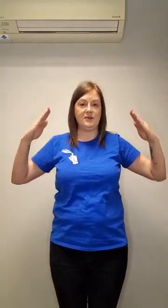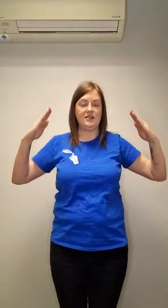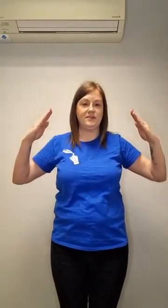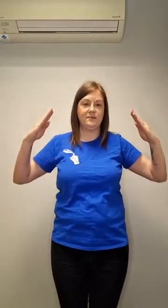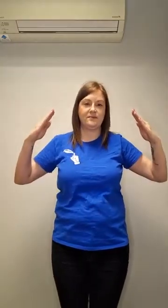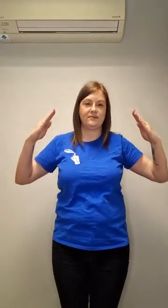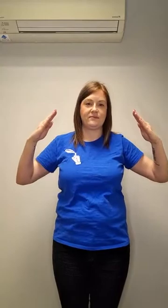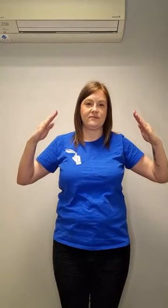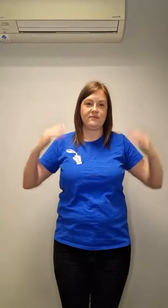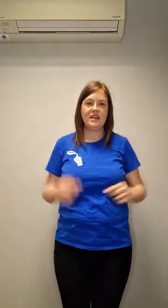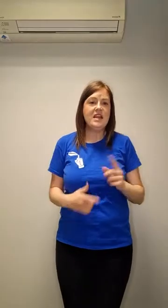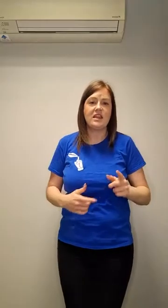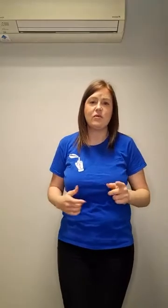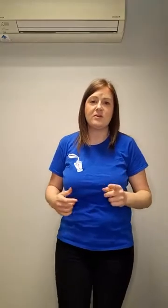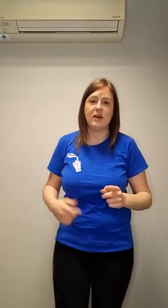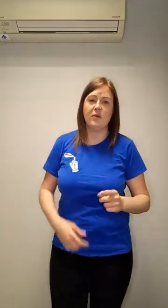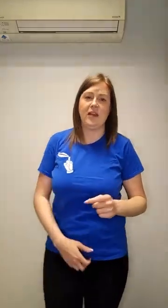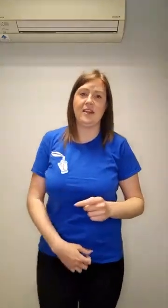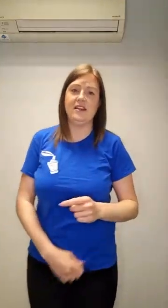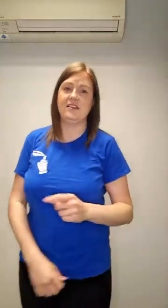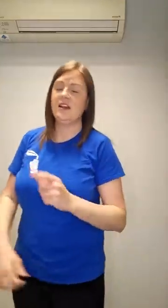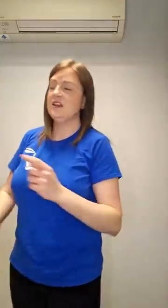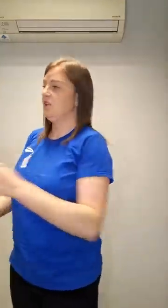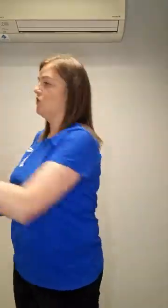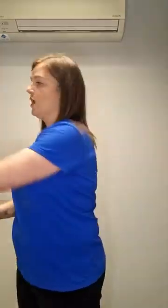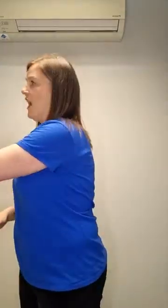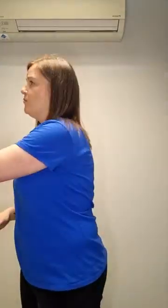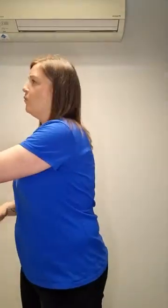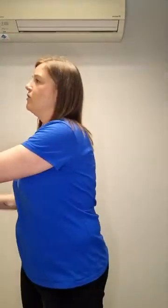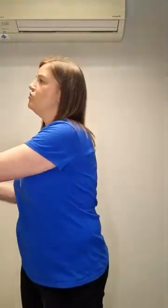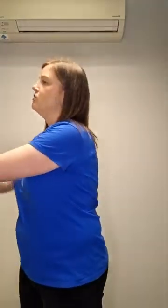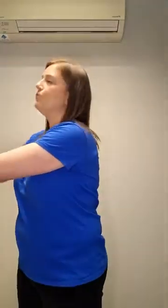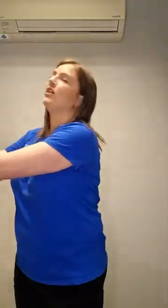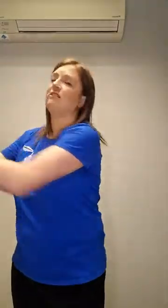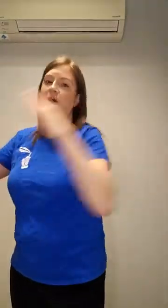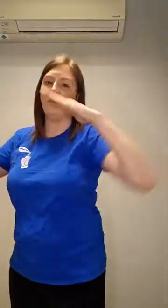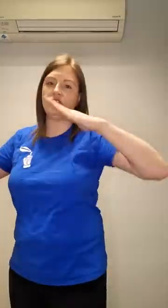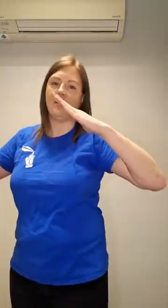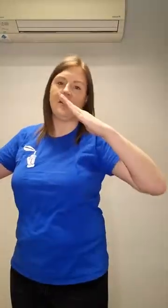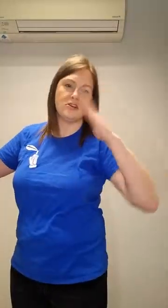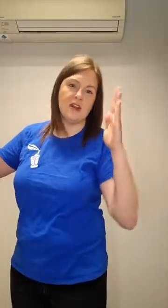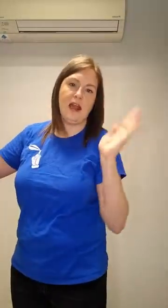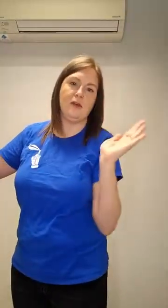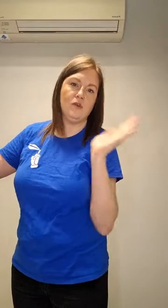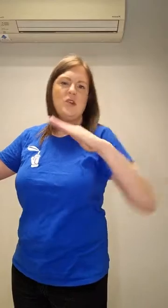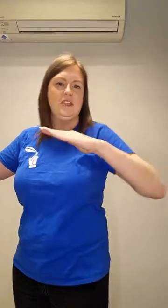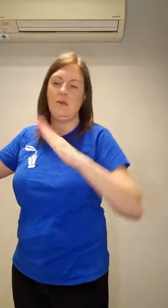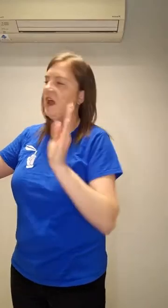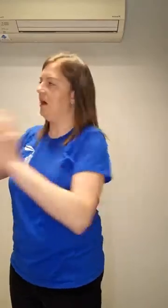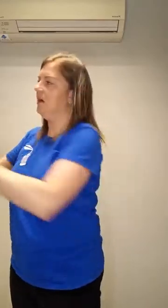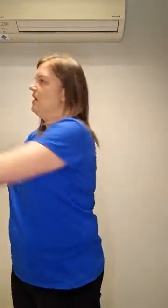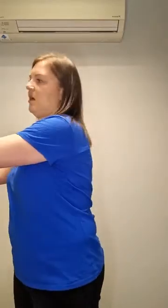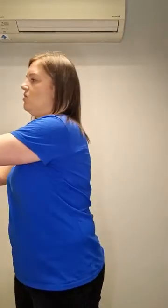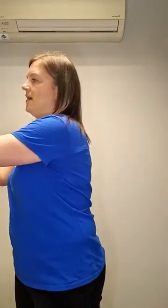house. They're always quite complicated to look at, but once you sort of figure out which direction and angle you need to be at, they're nice